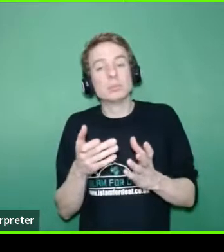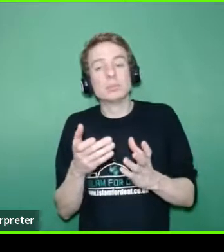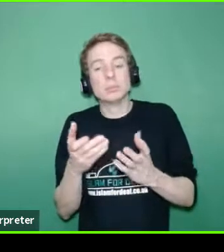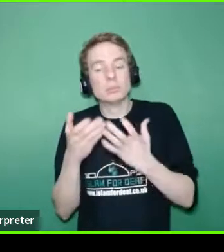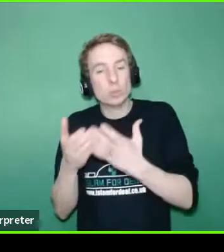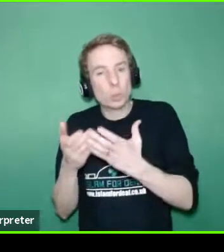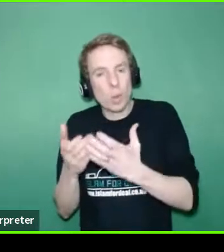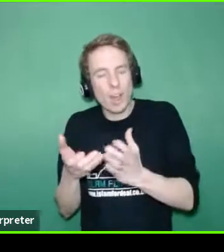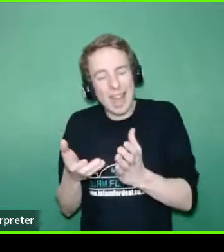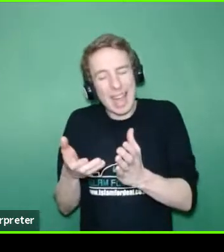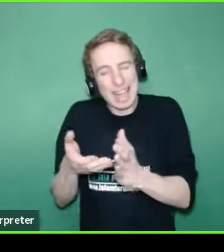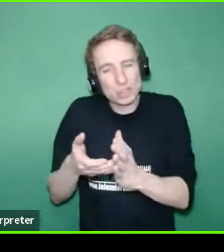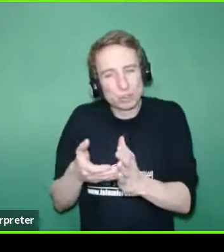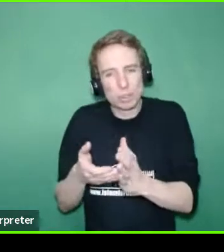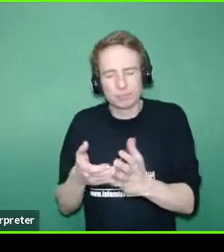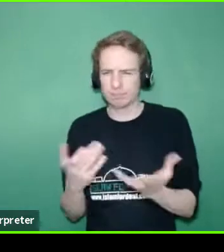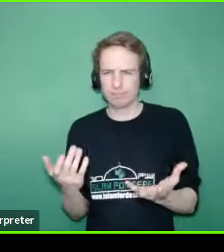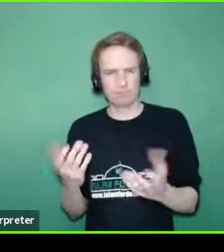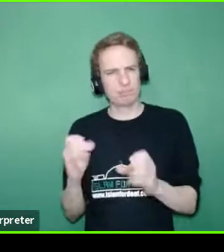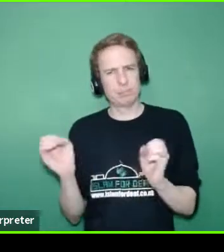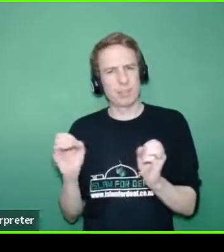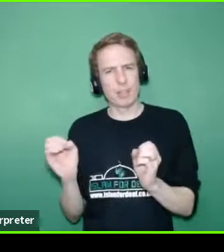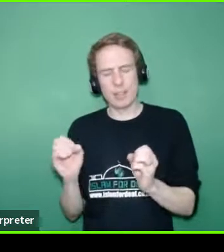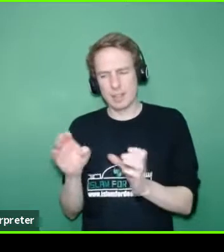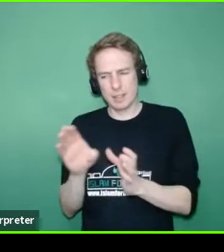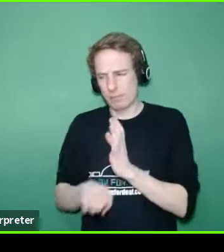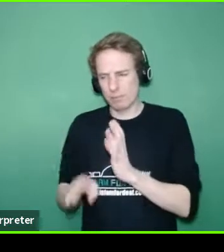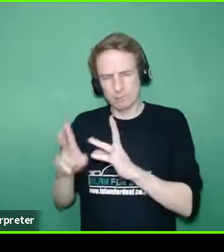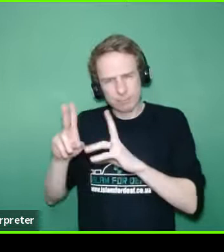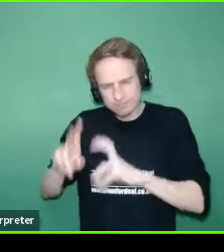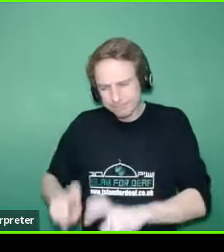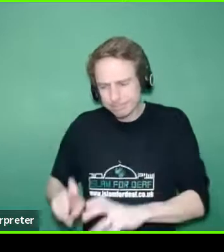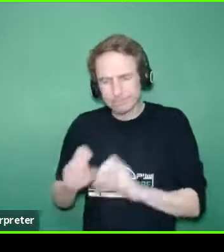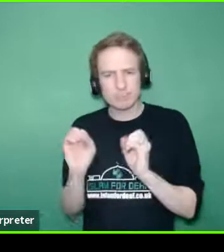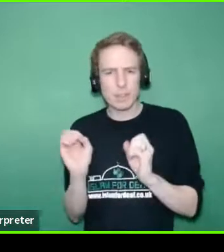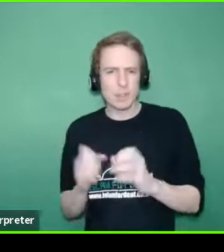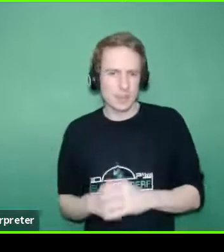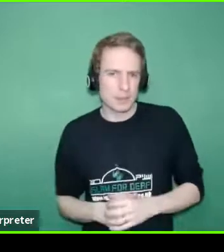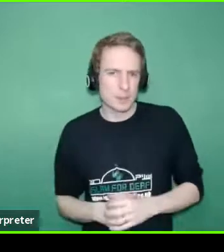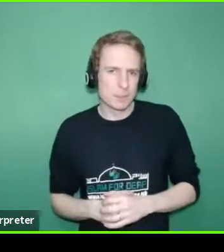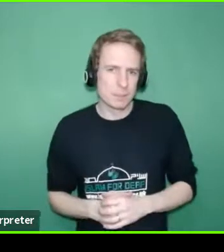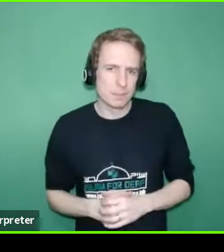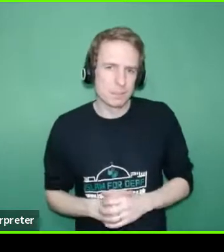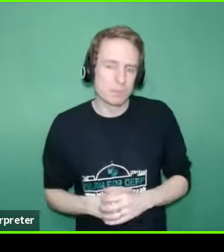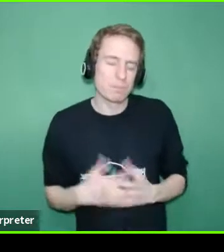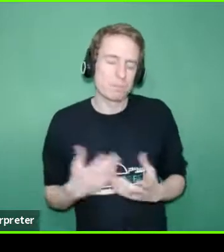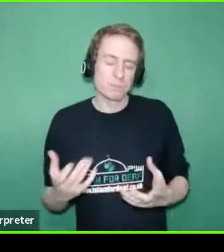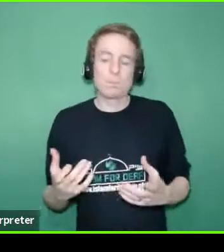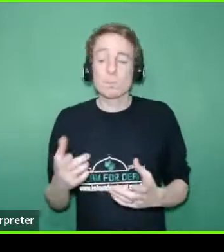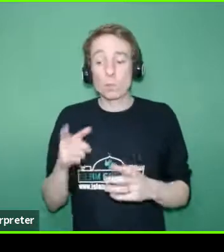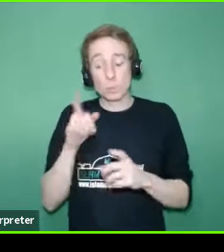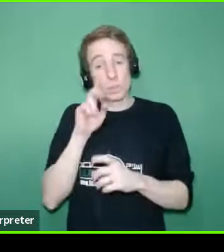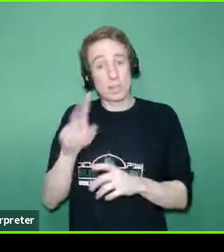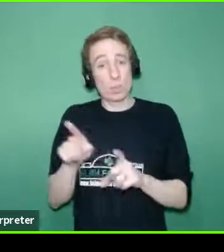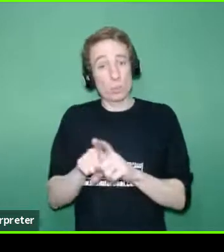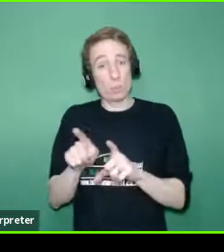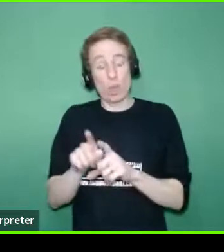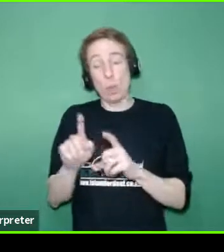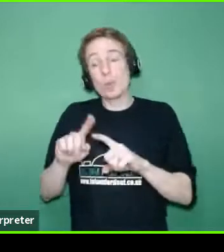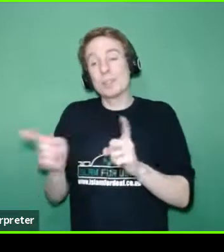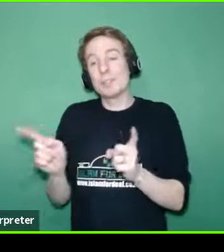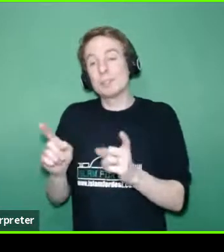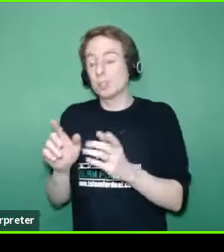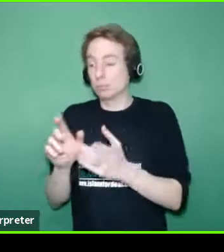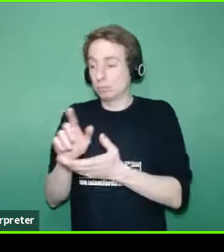another narration on the authority of Bara ibn Azib, where the Prophet, peace and blessings be upon him, he taught